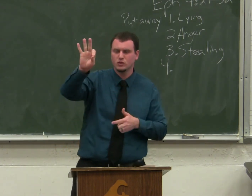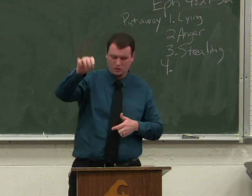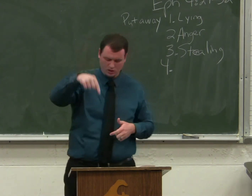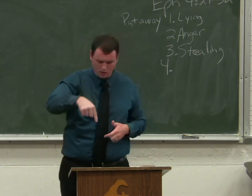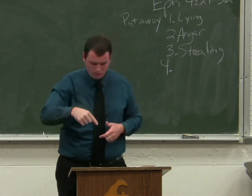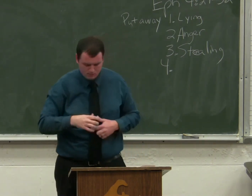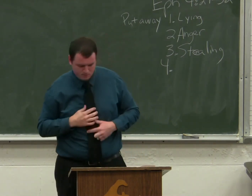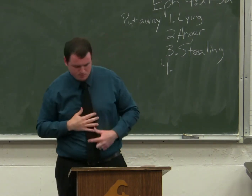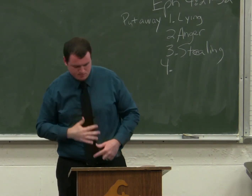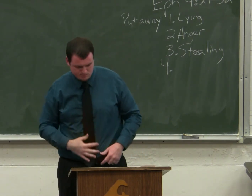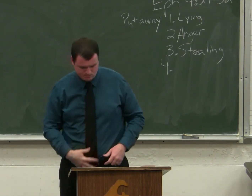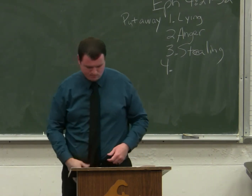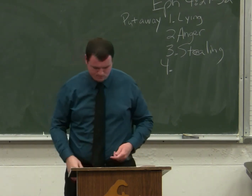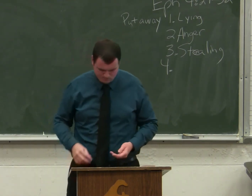Look at verse 29.